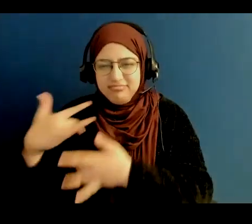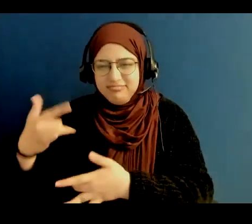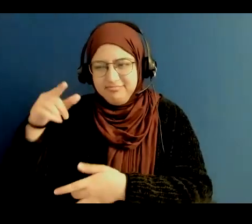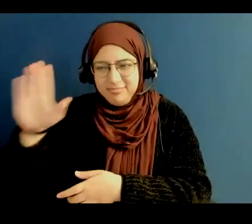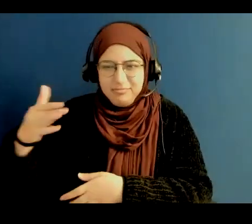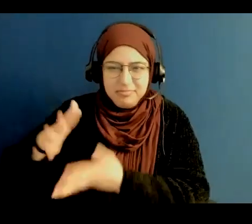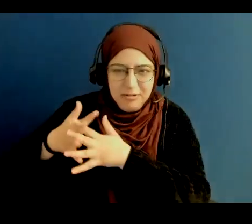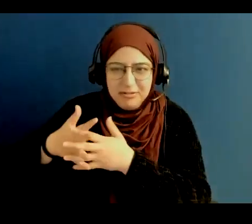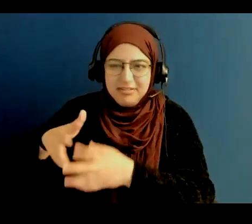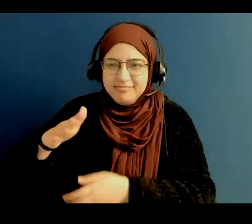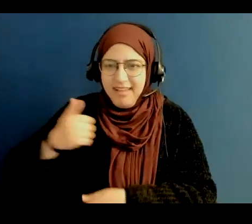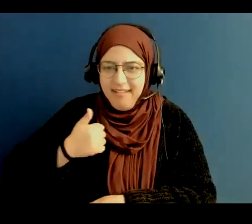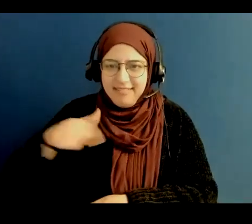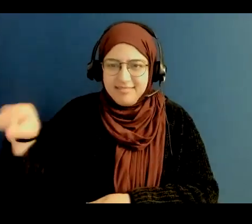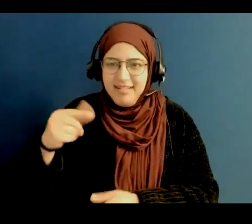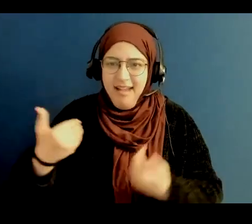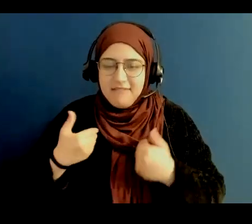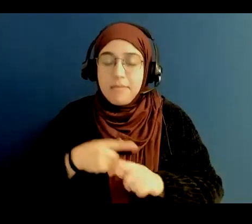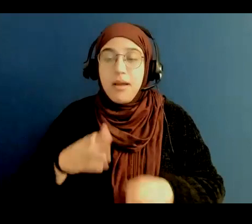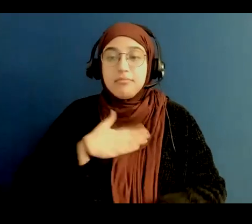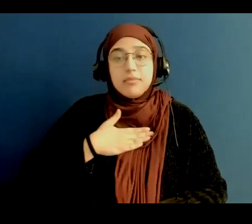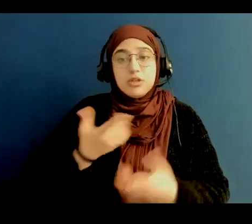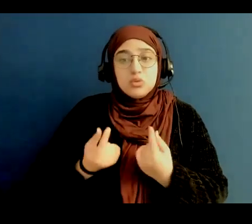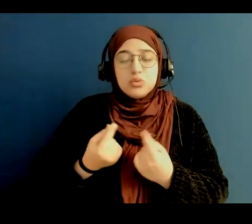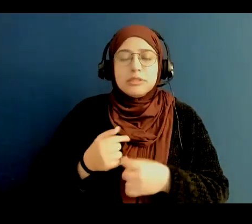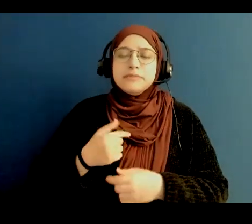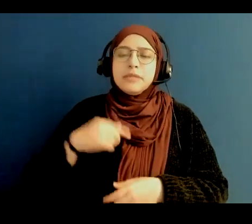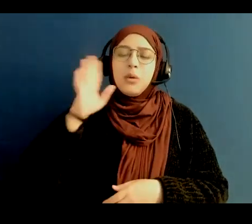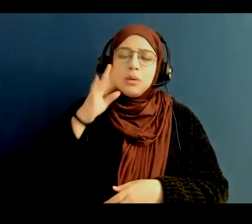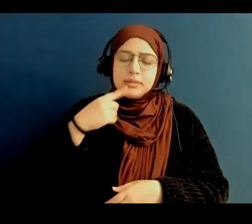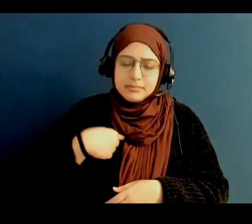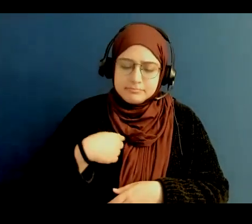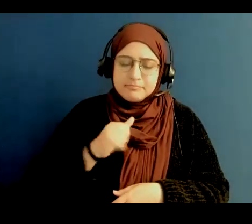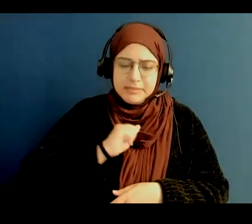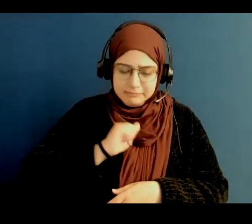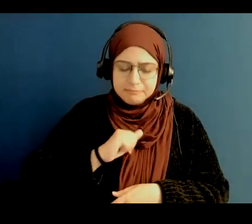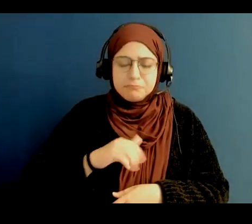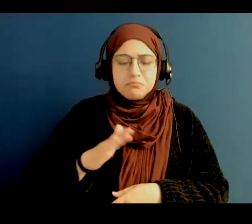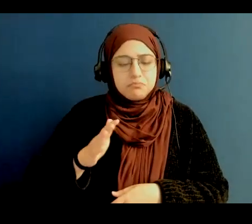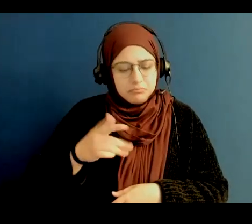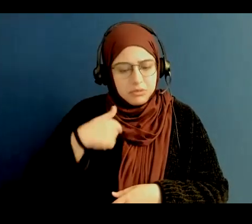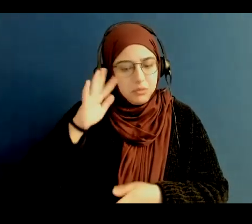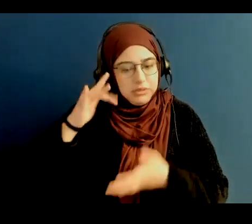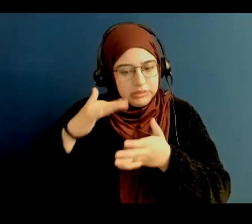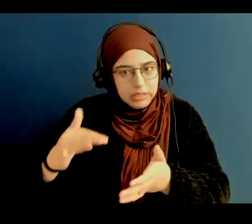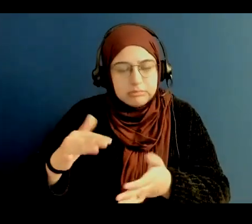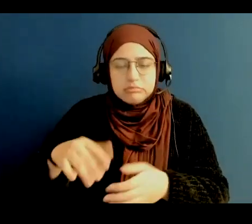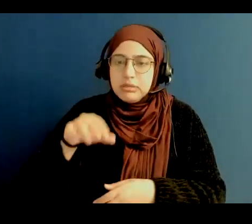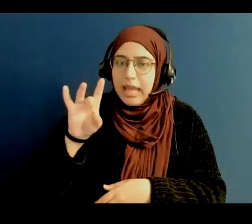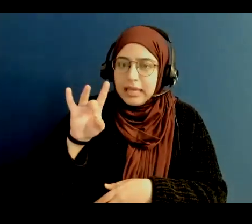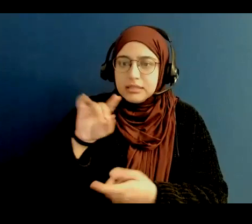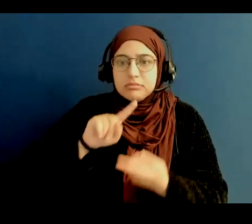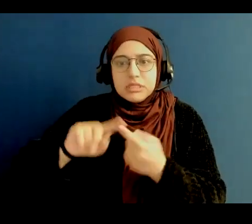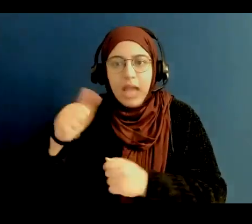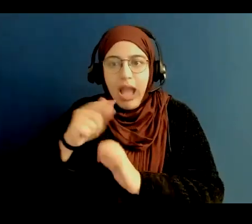So what I used to do is I used to say to myself, I'm going to study 8 to 10 hours in a day. And I realized